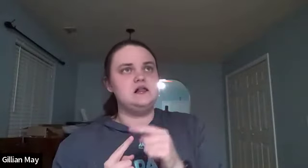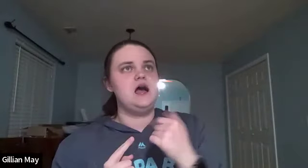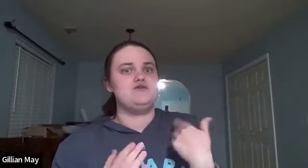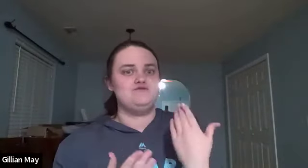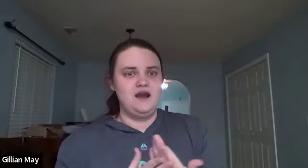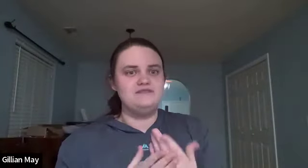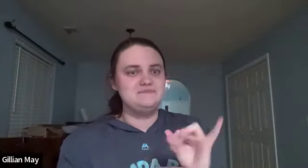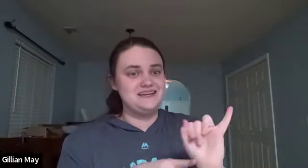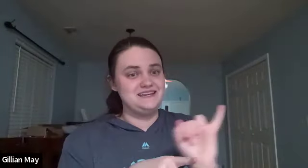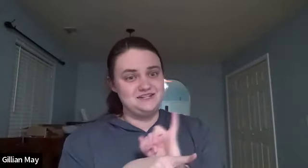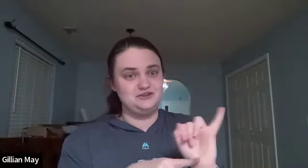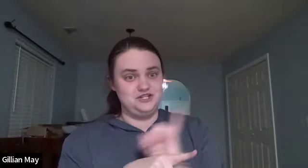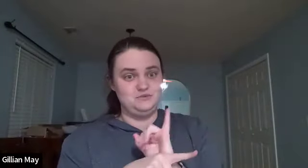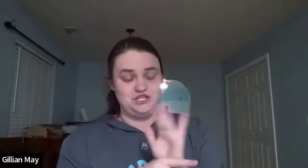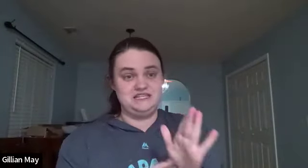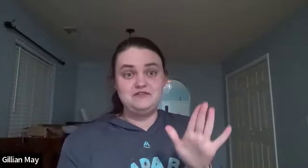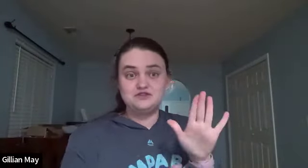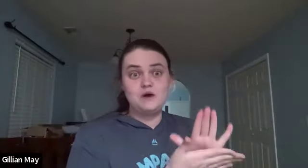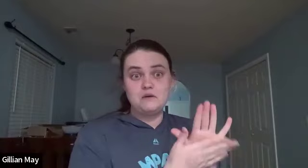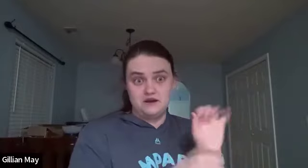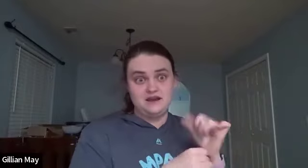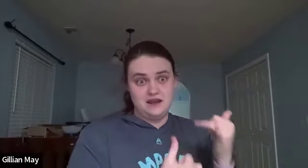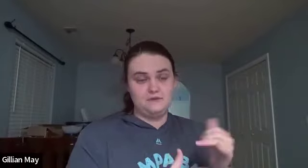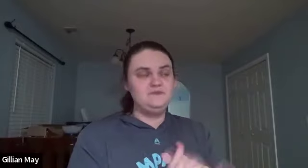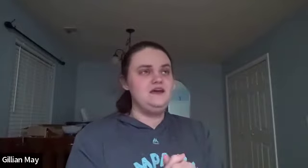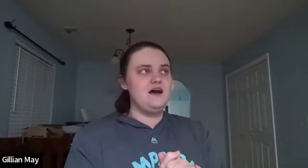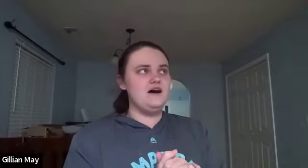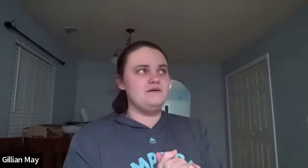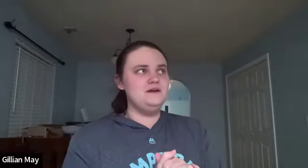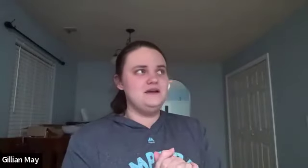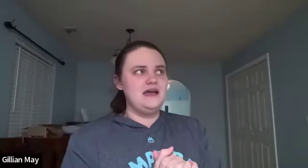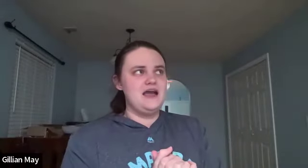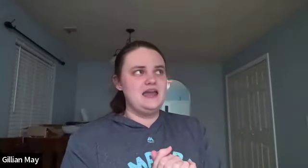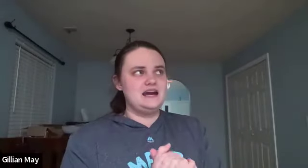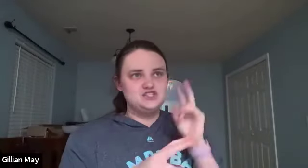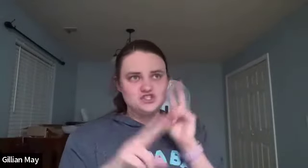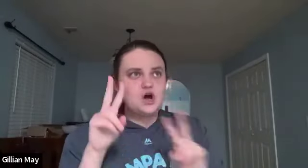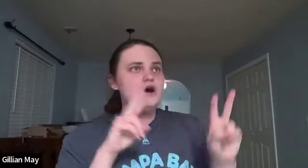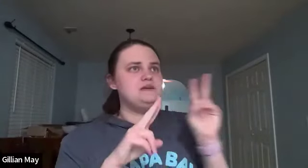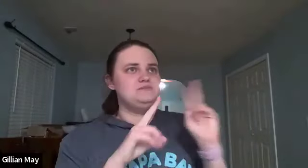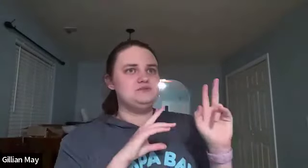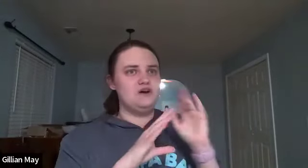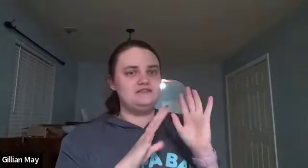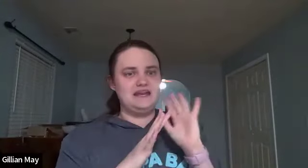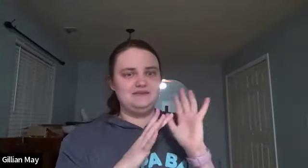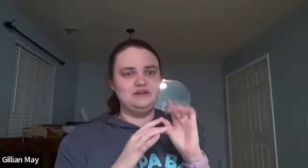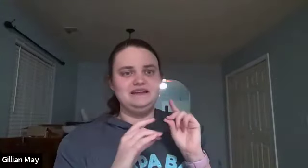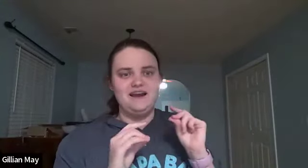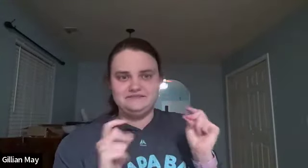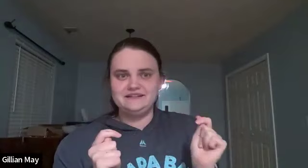I arrived at my internship, which is at the school I work at now. And I saw people talk that it really kind of